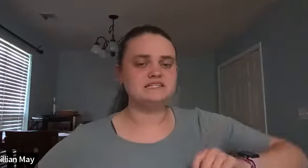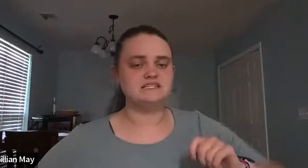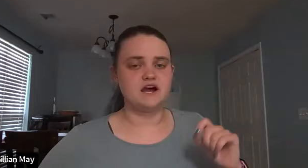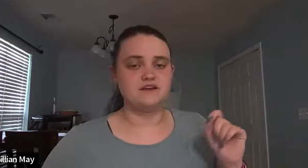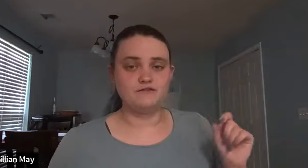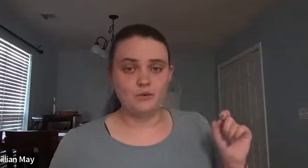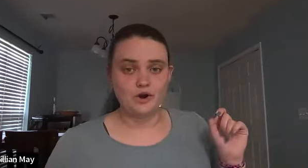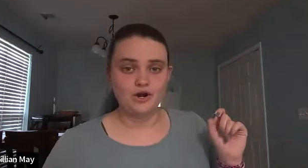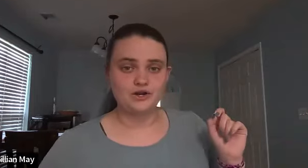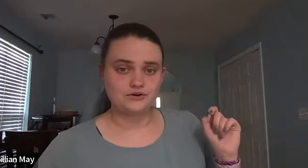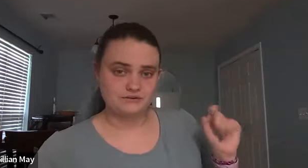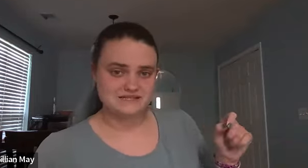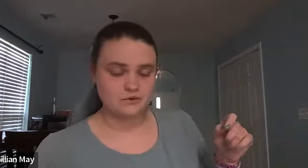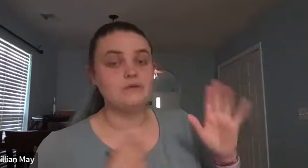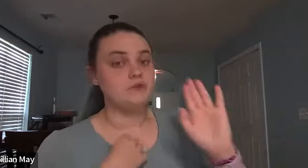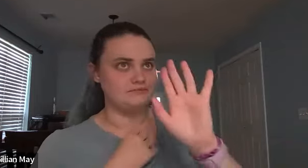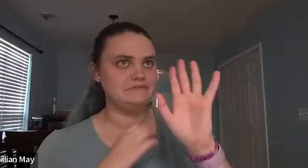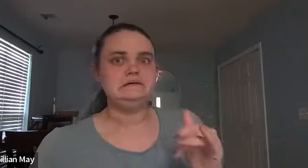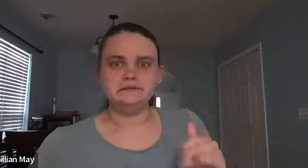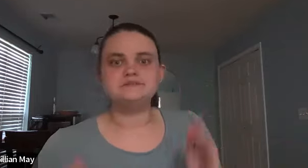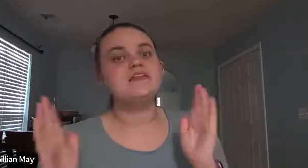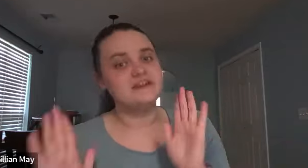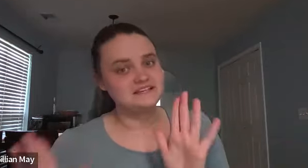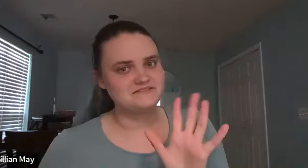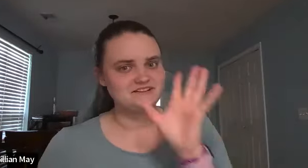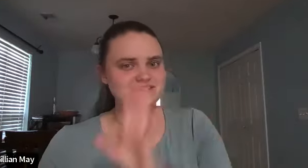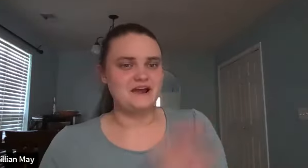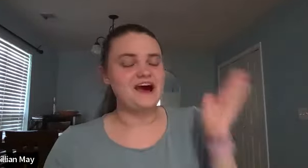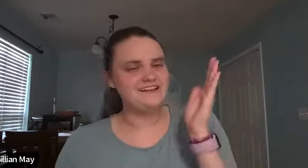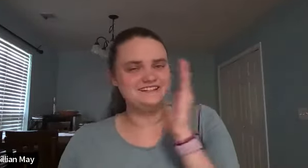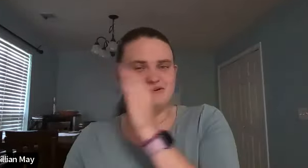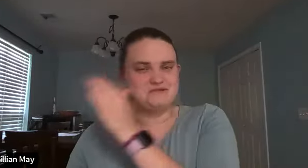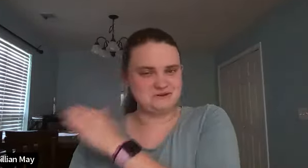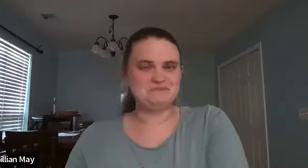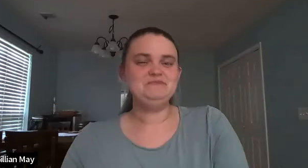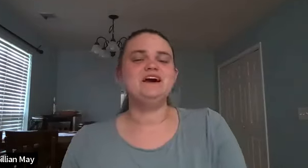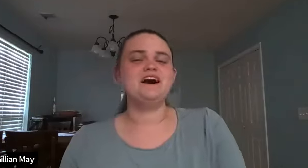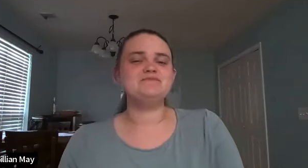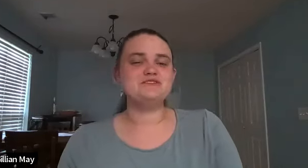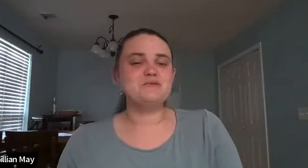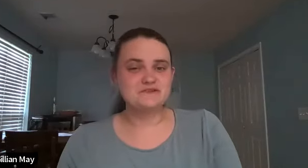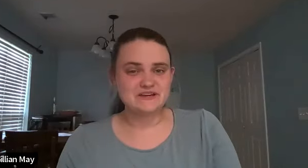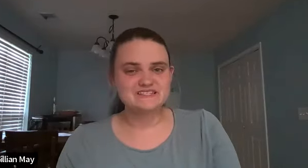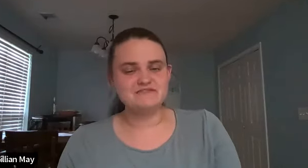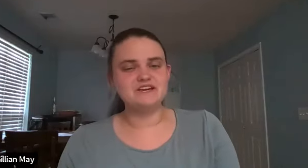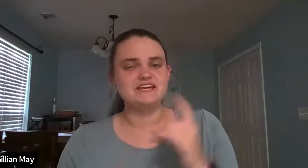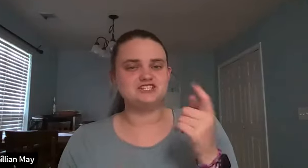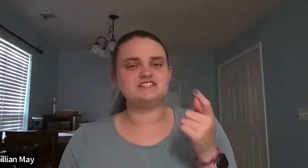the sign for Christmas. Well, no. Whoops, Thanksgiving. Sorry, I like to go in order. So the one for Thanksgiving is just going to be